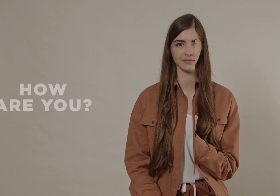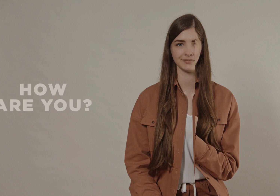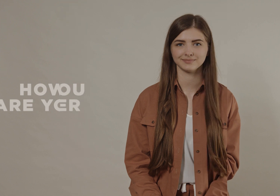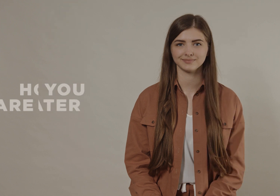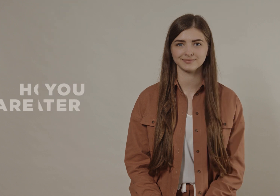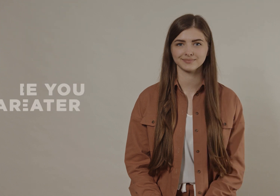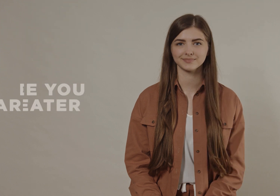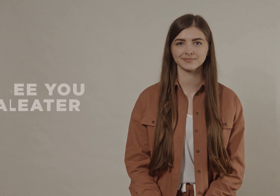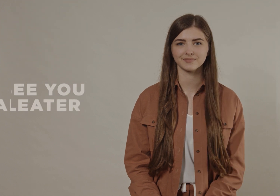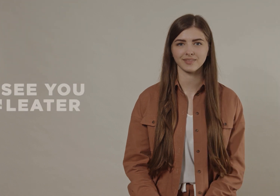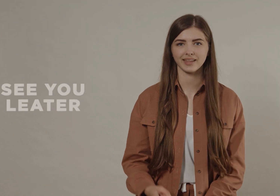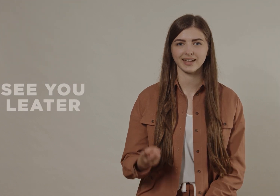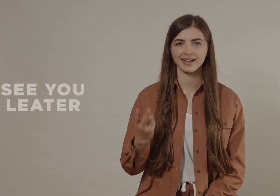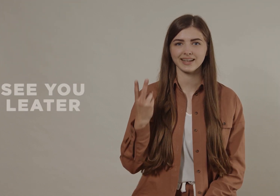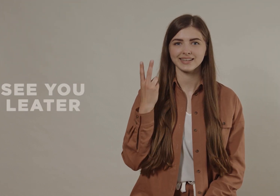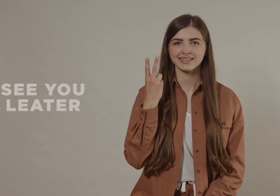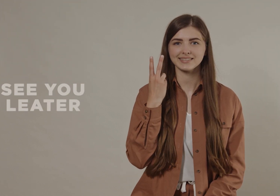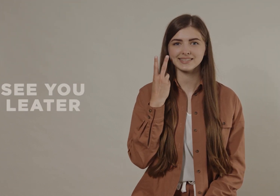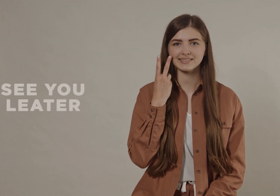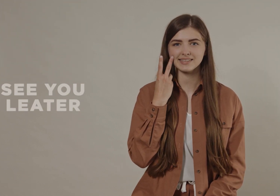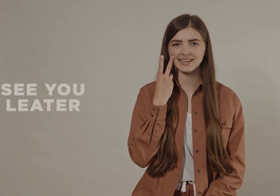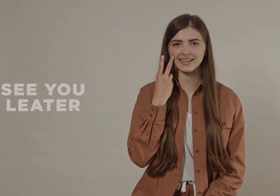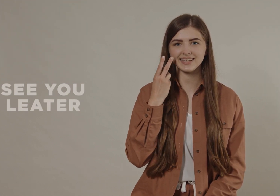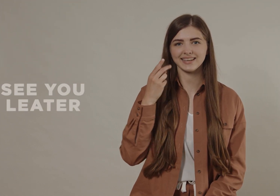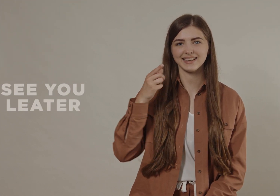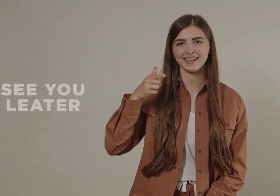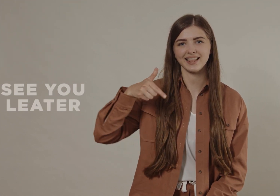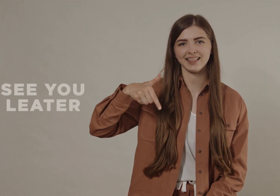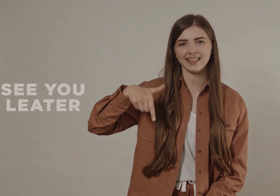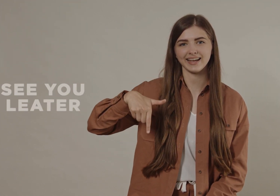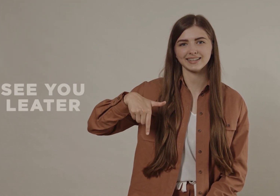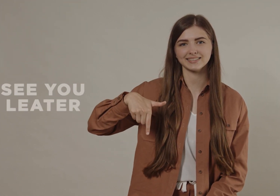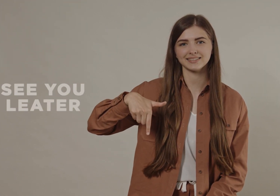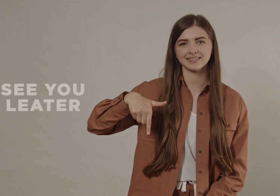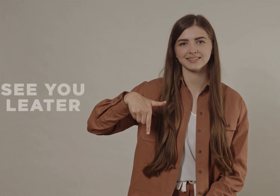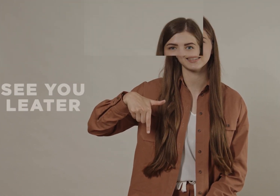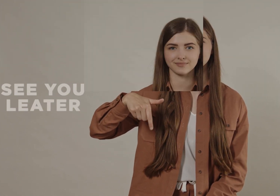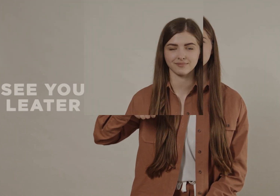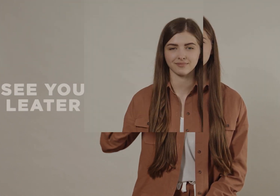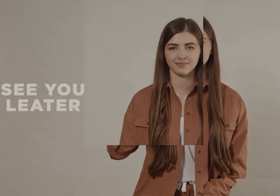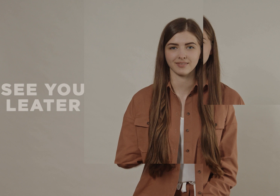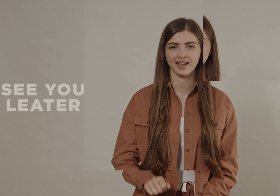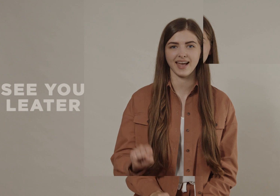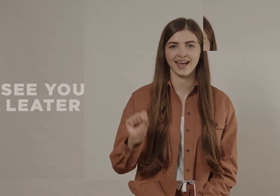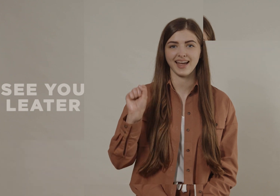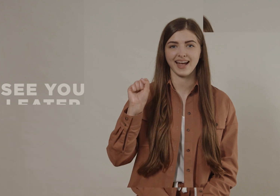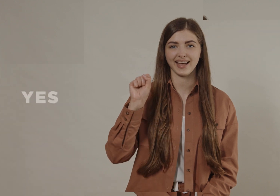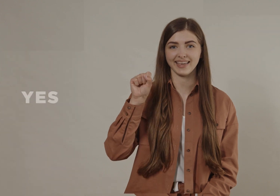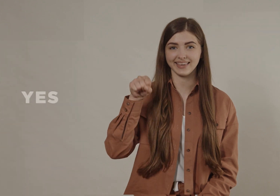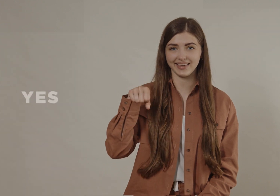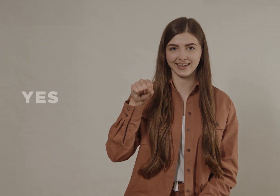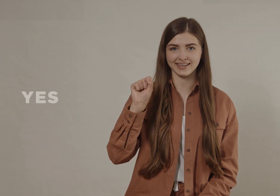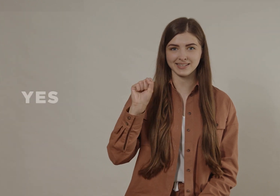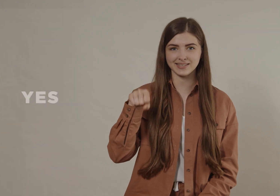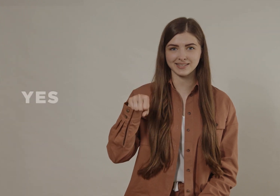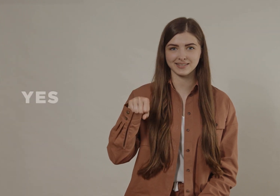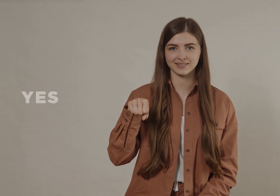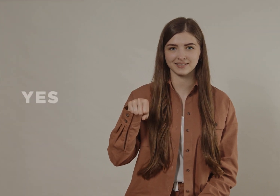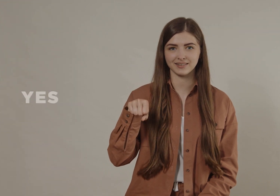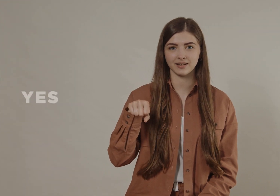of non-deserving. See if you identify with the following situation: when finally what you dreamed and wanted so much